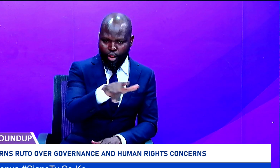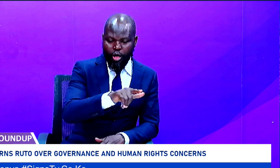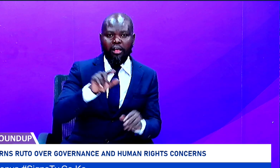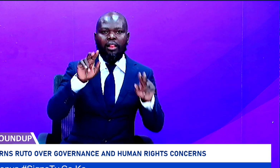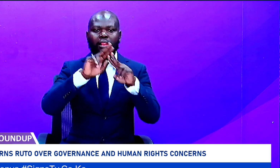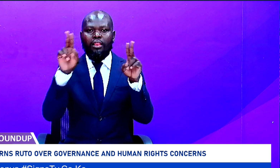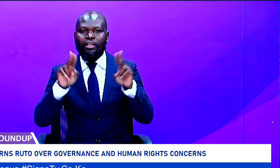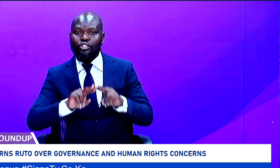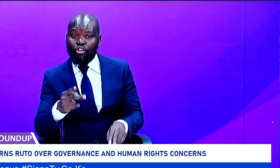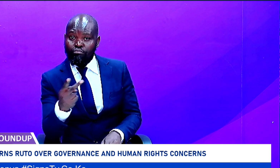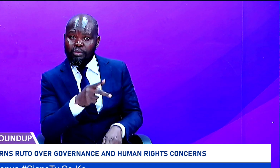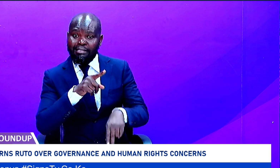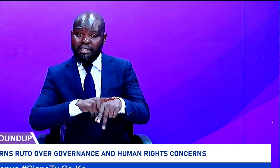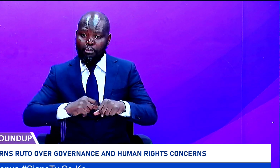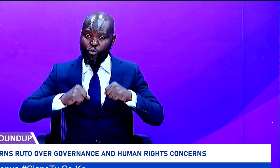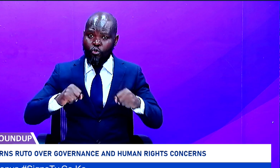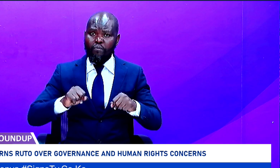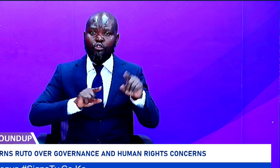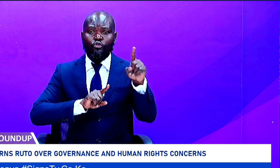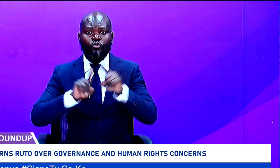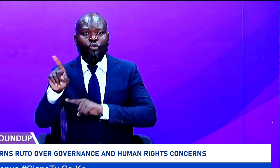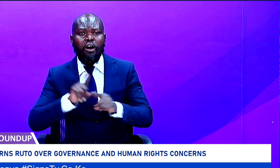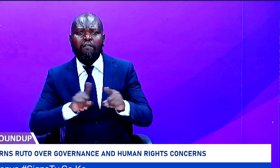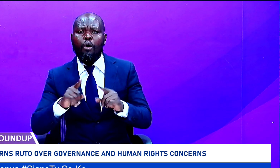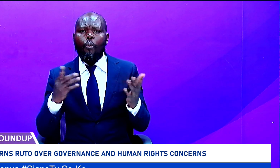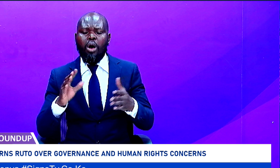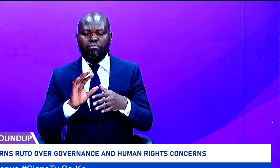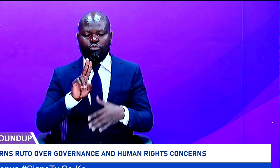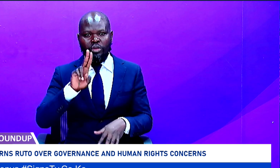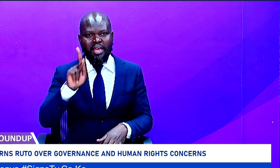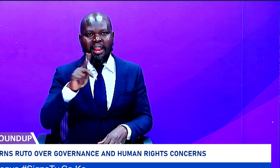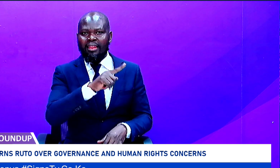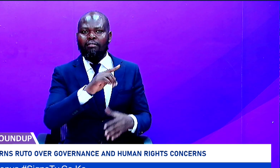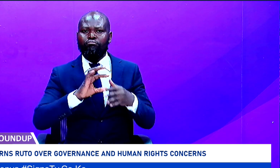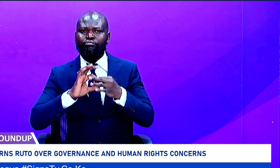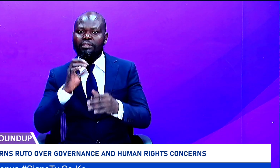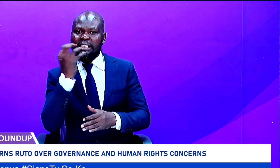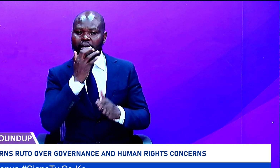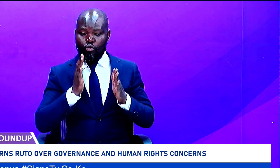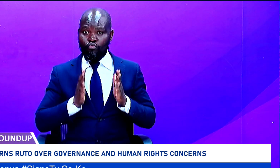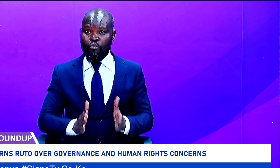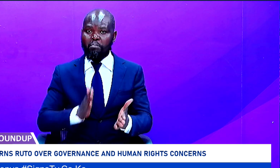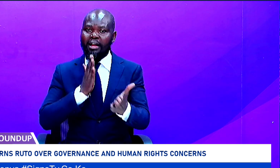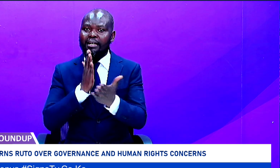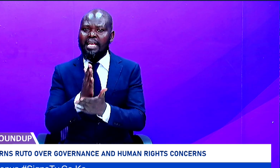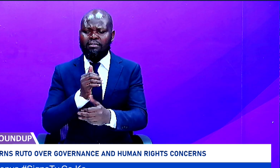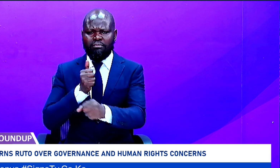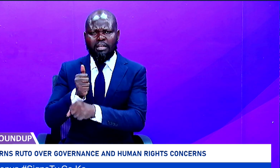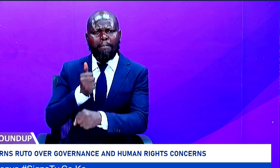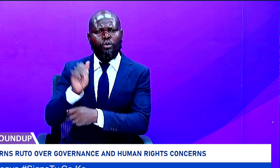both locally and internationally. And while on an official tour of